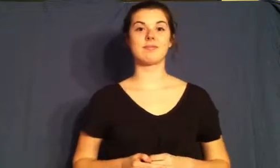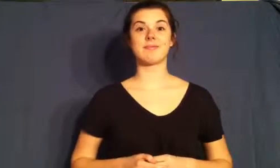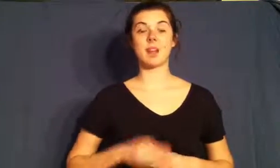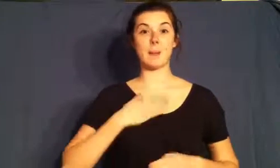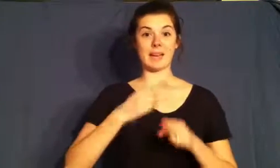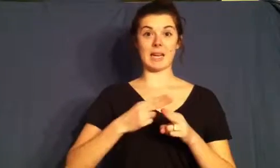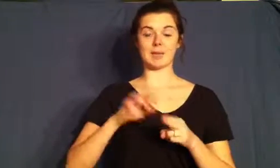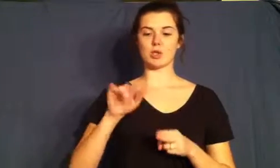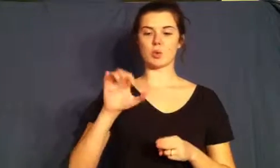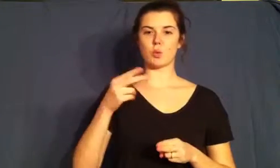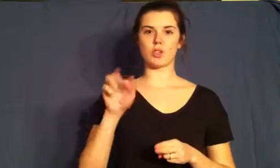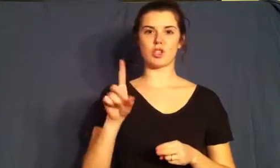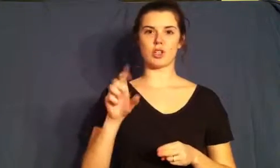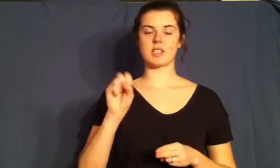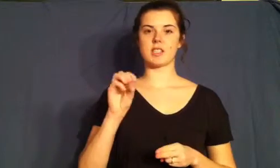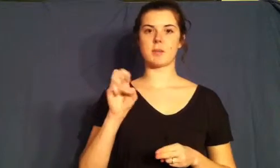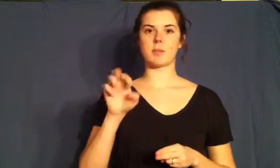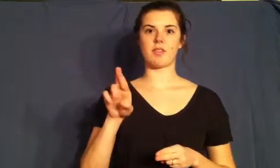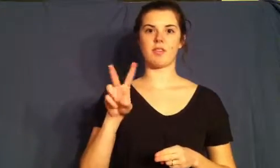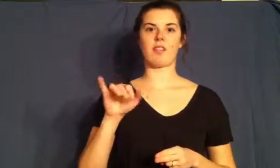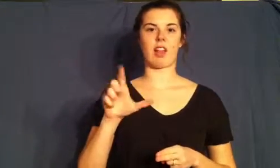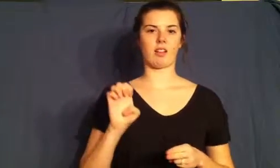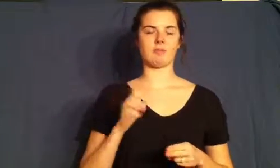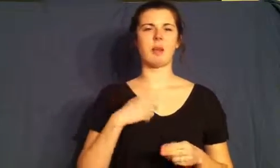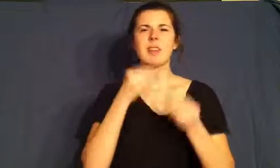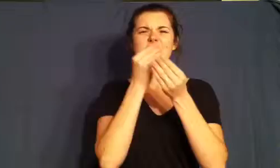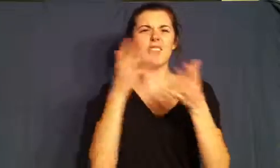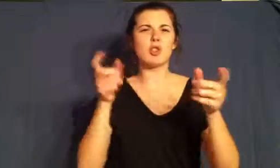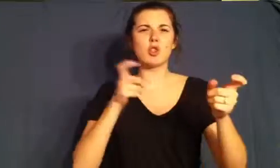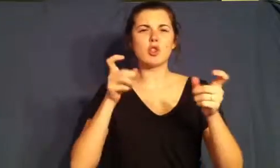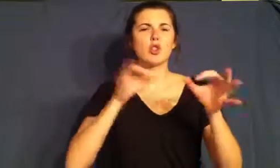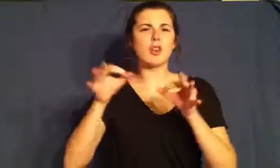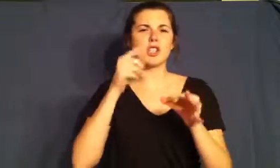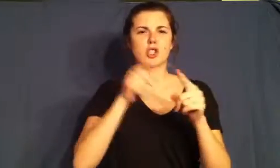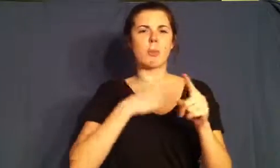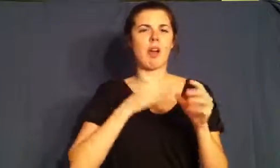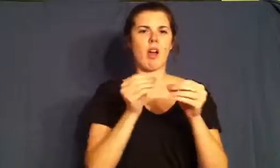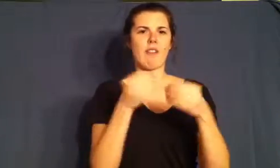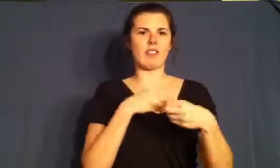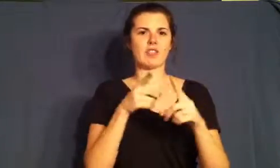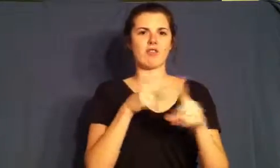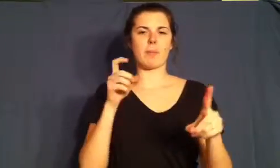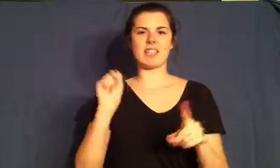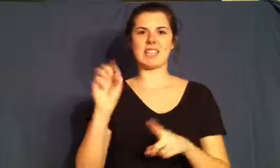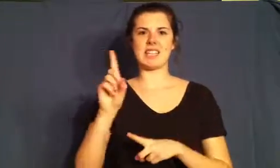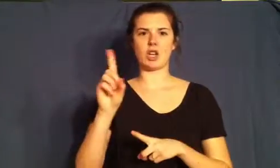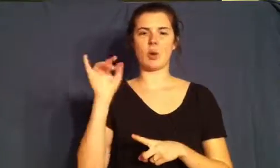My name is Richard Somerville. I'm going to give you directions to my office from the San Diego airport. When you land at the airport and